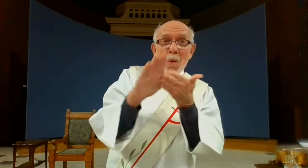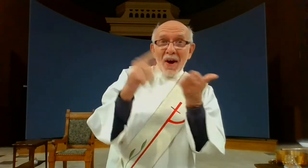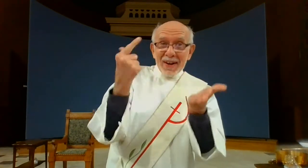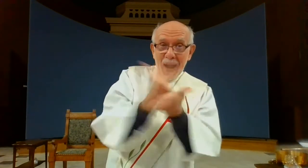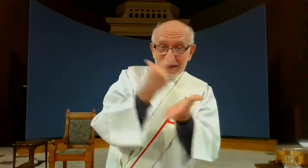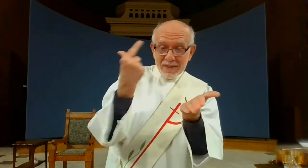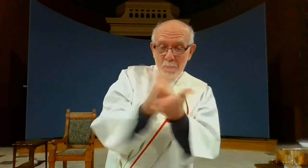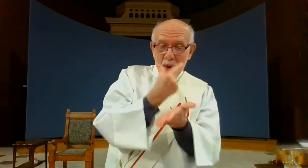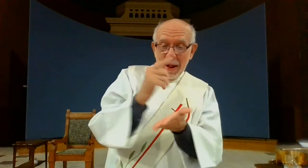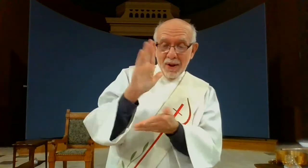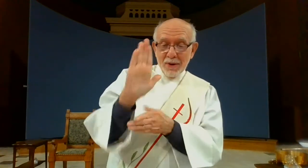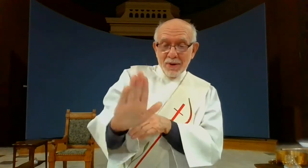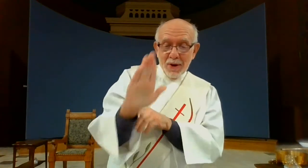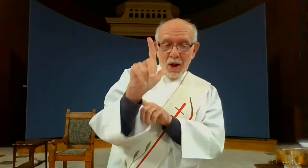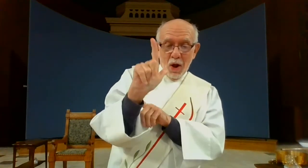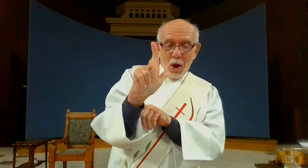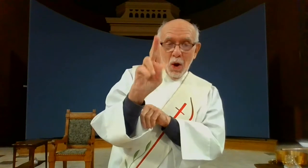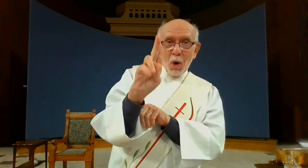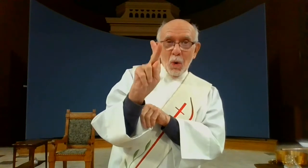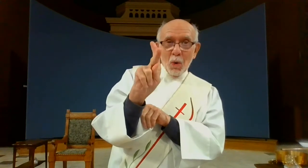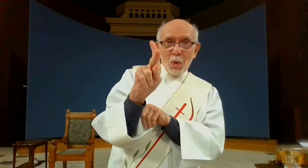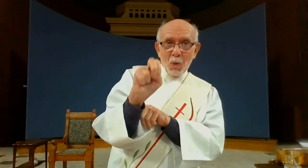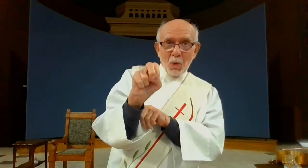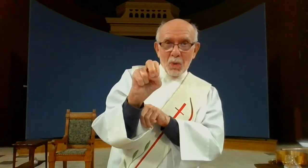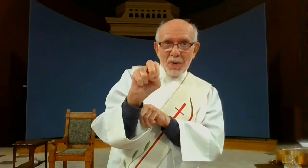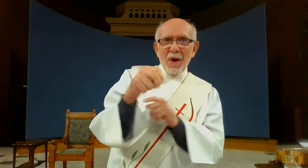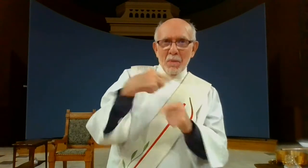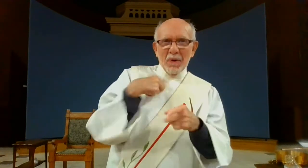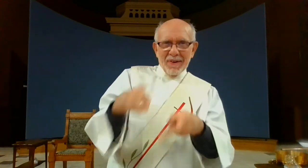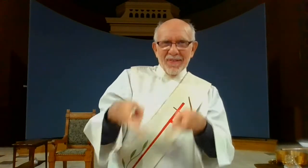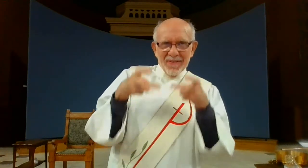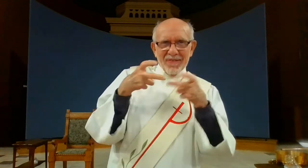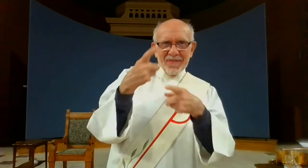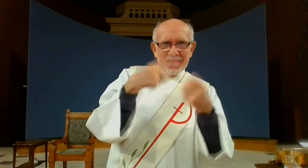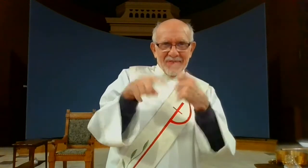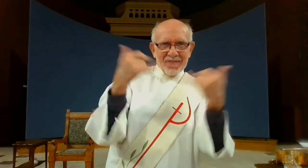A reading from the Holy Gospel according to Luke.